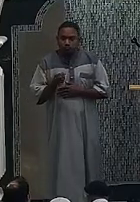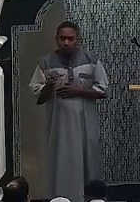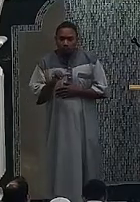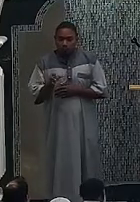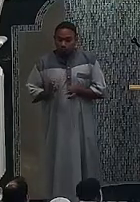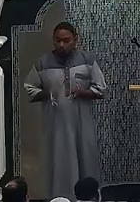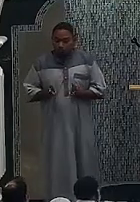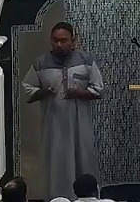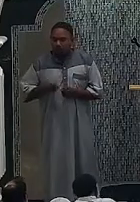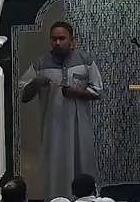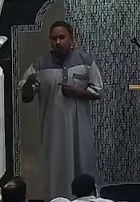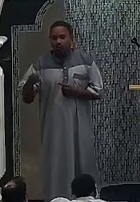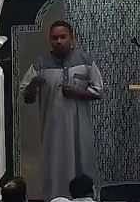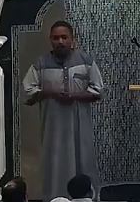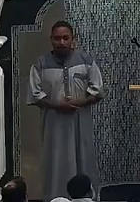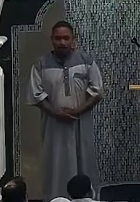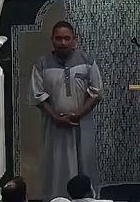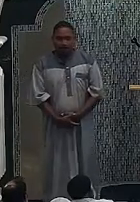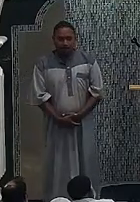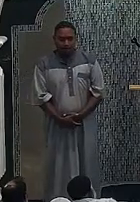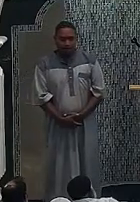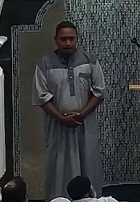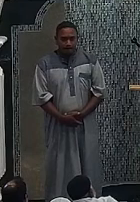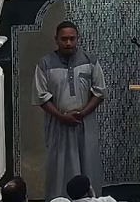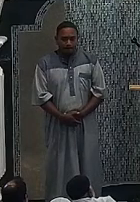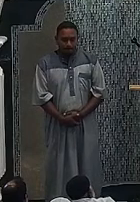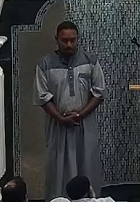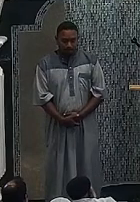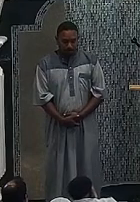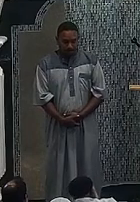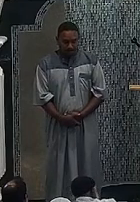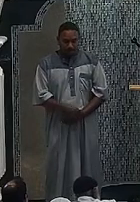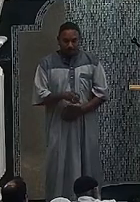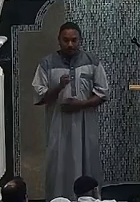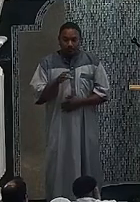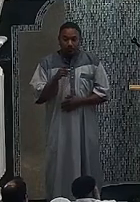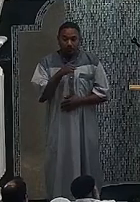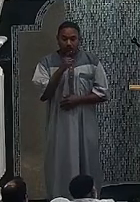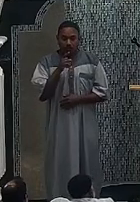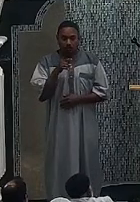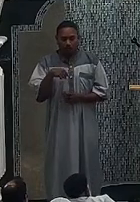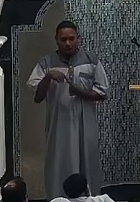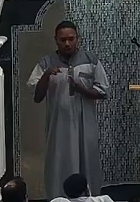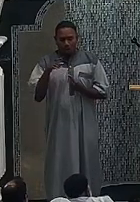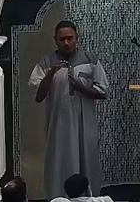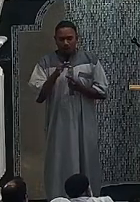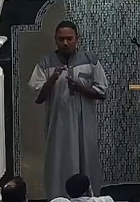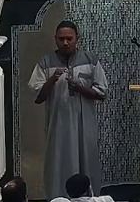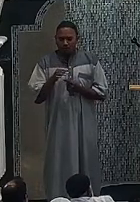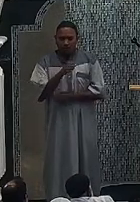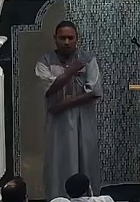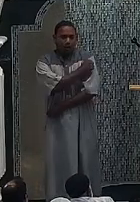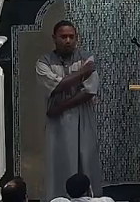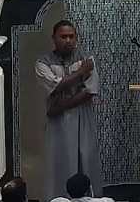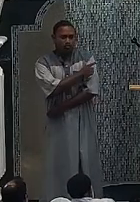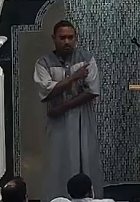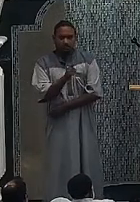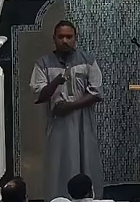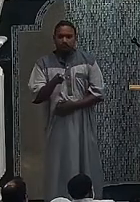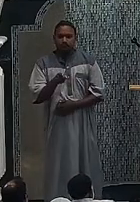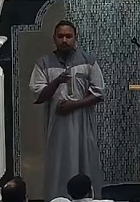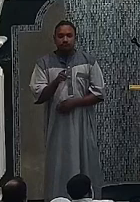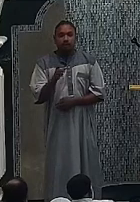Carl de Toit Center, which is in Tigerberg. It's attached to the Stellenbosch University.